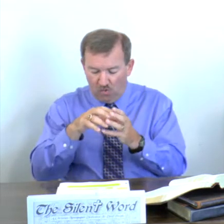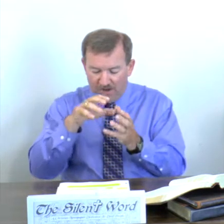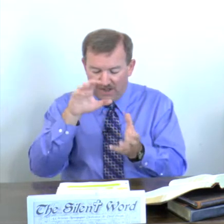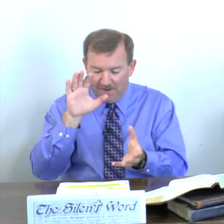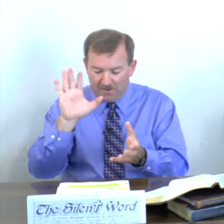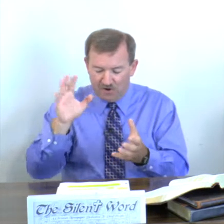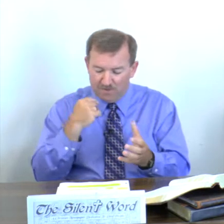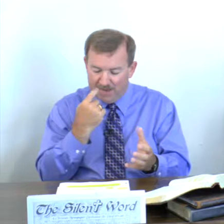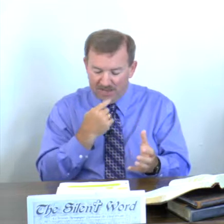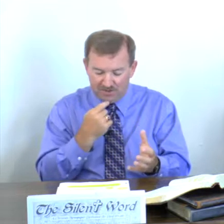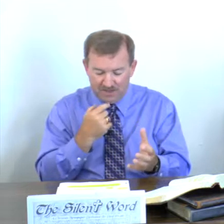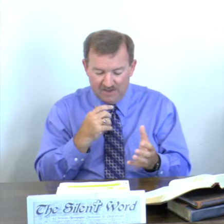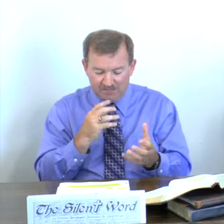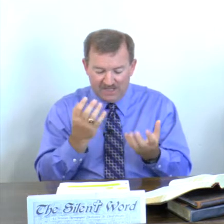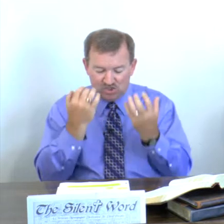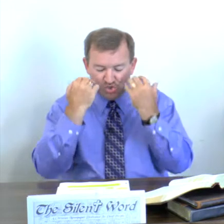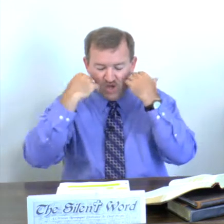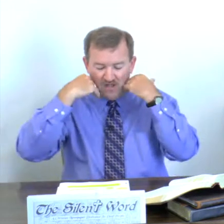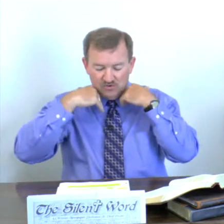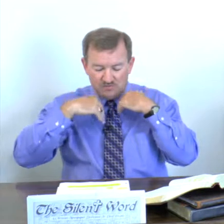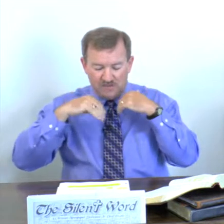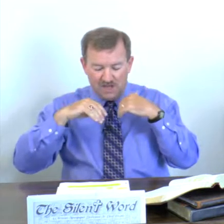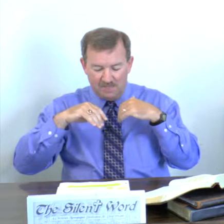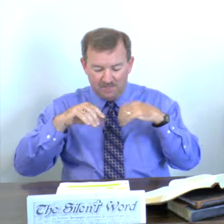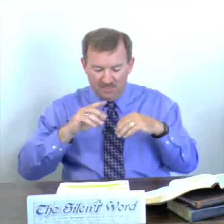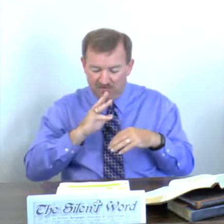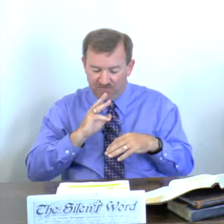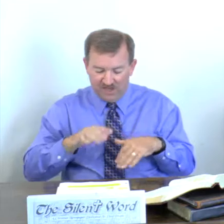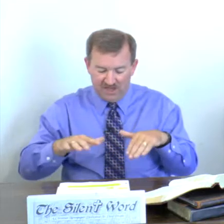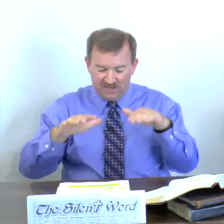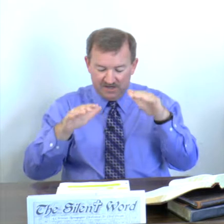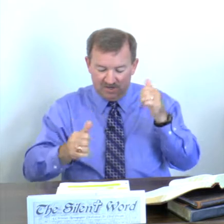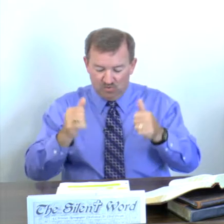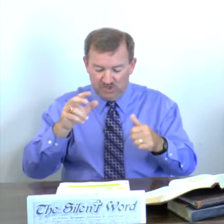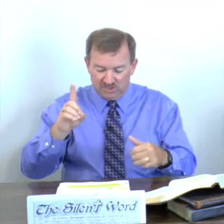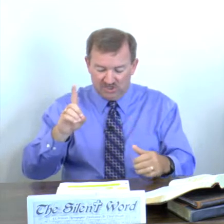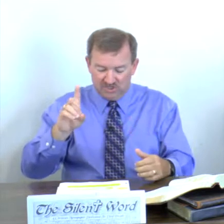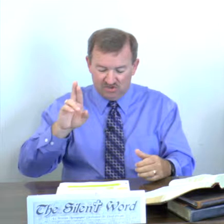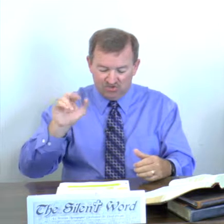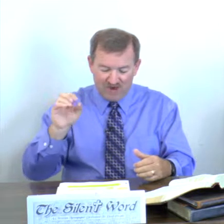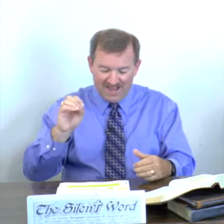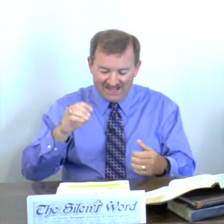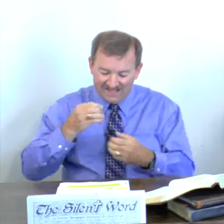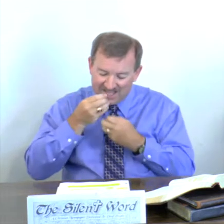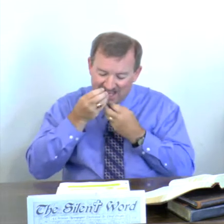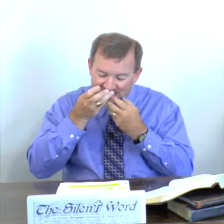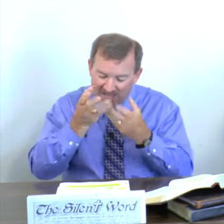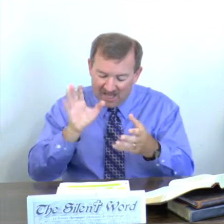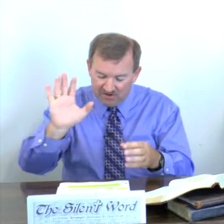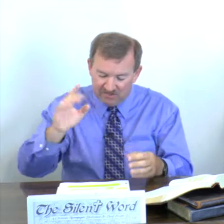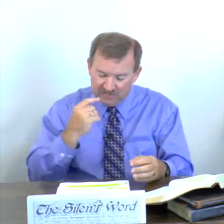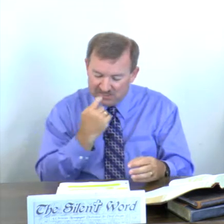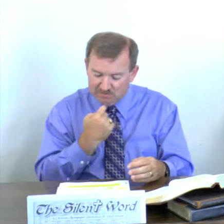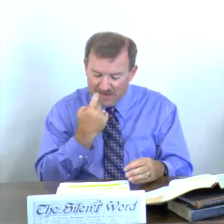opened up her mouth and swallowed up the flood which the dragon cast out of his